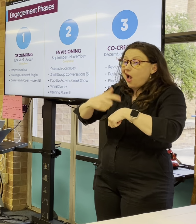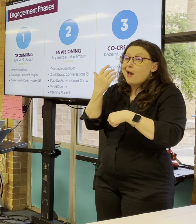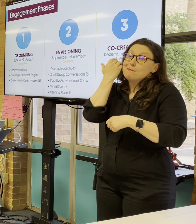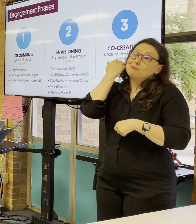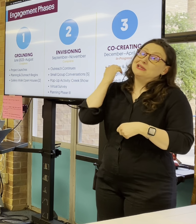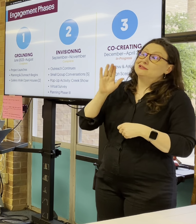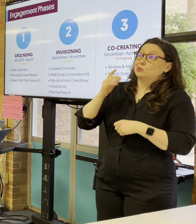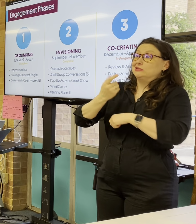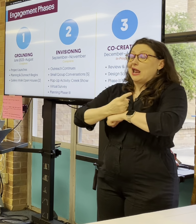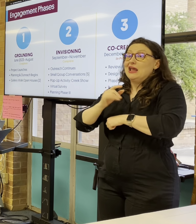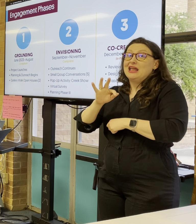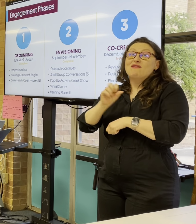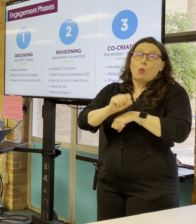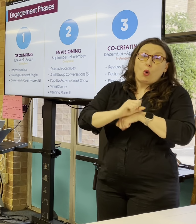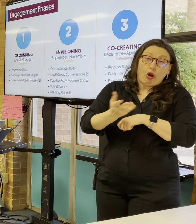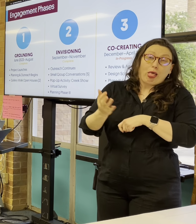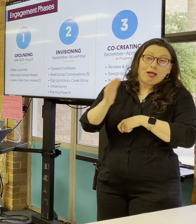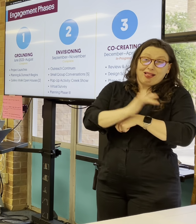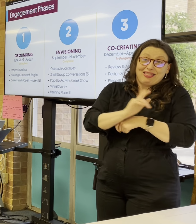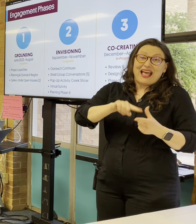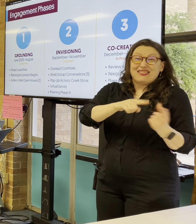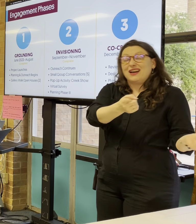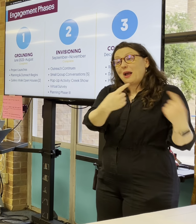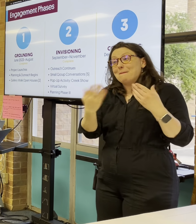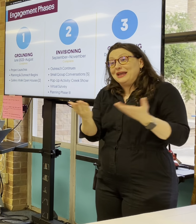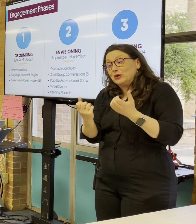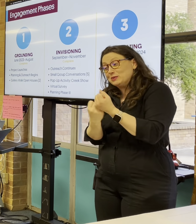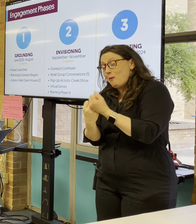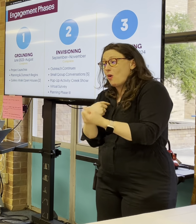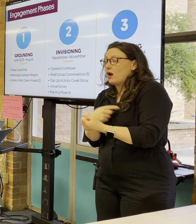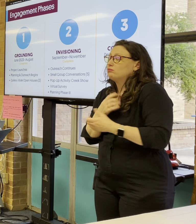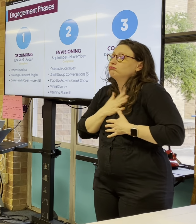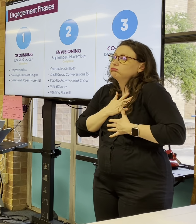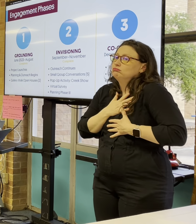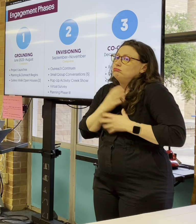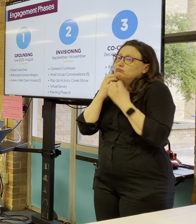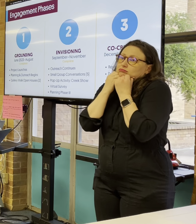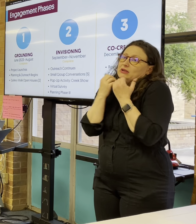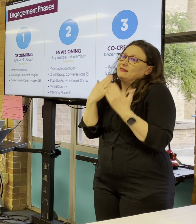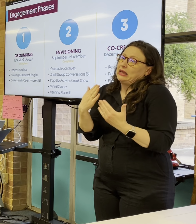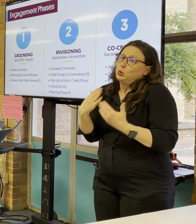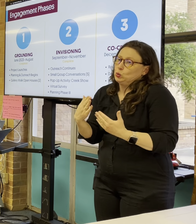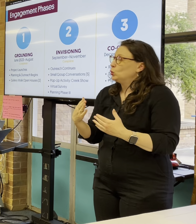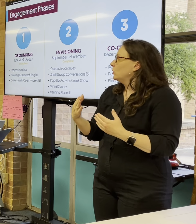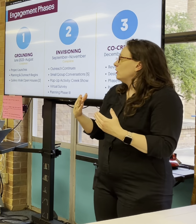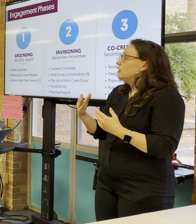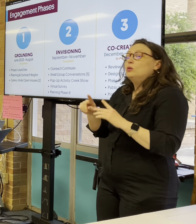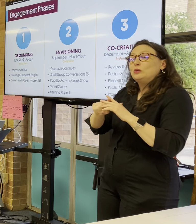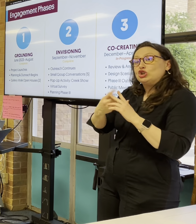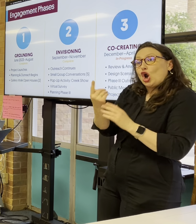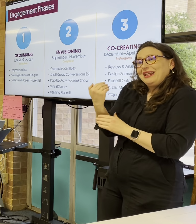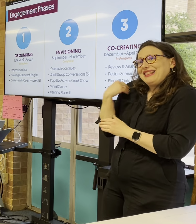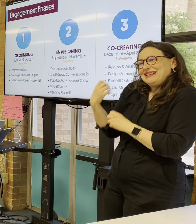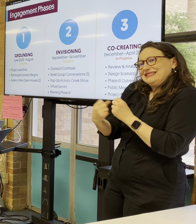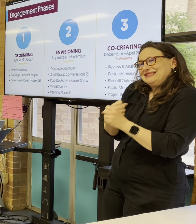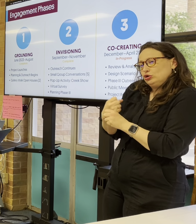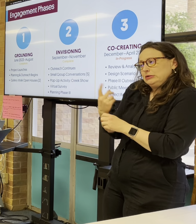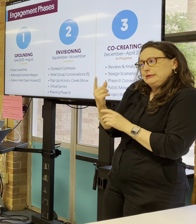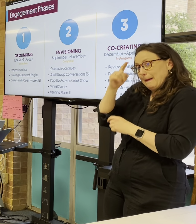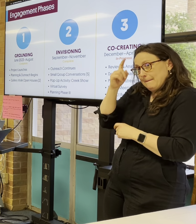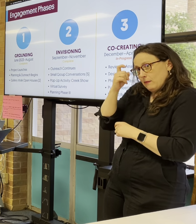have a long day at work, and then you come out here and support us, and that means the world to us. When we started this last summer, we really wanted